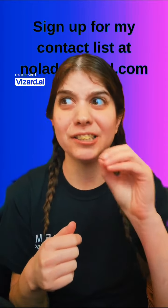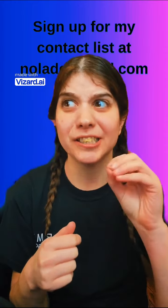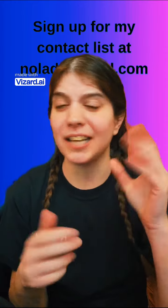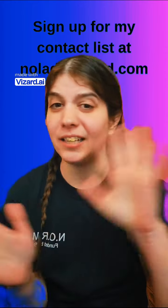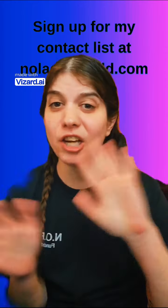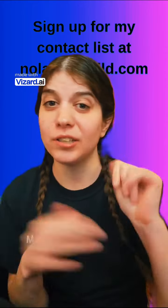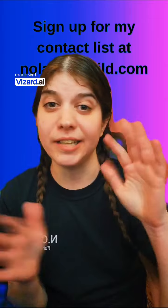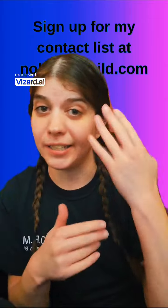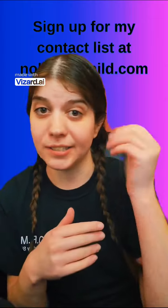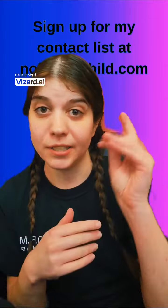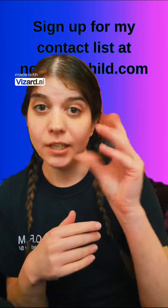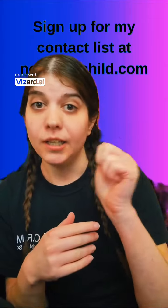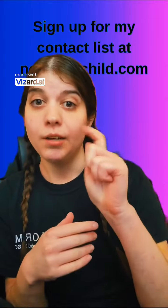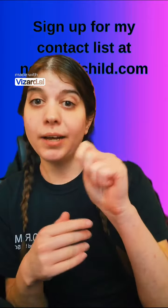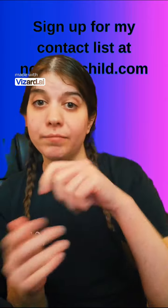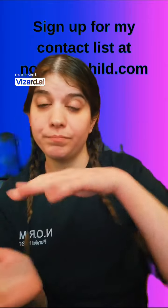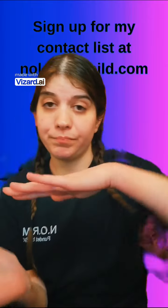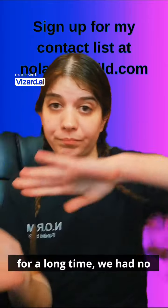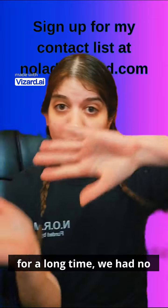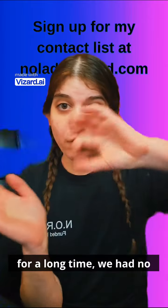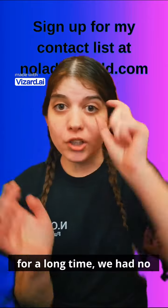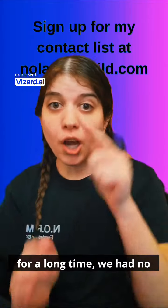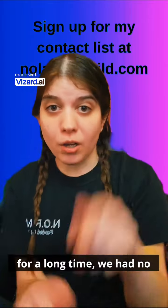1900s, I don't know the dates, but for a long